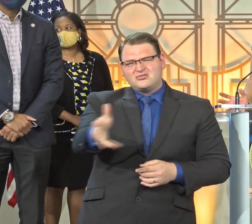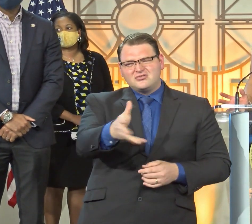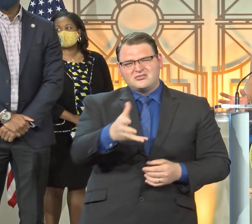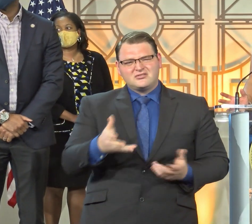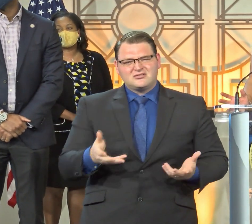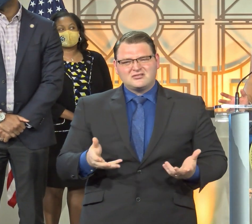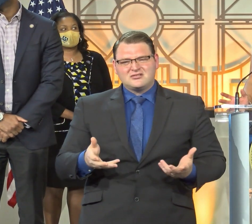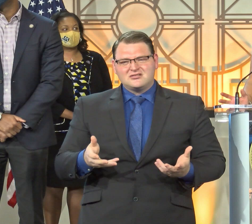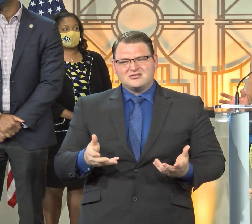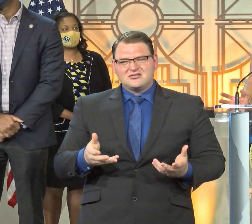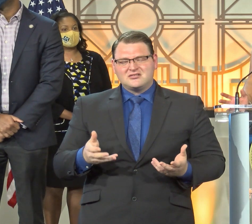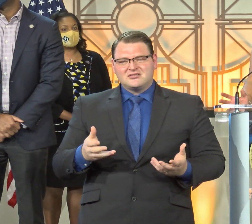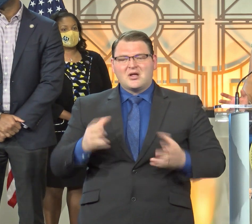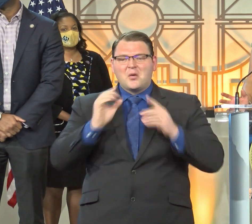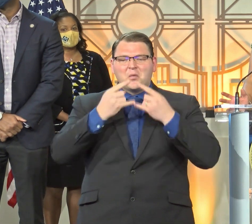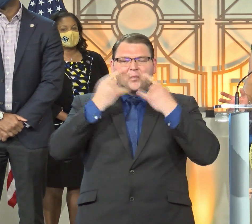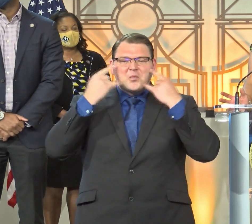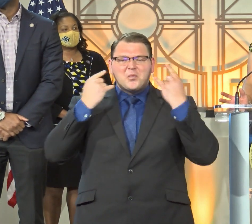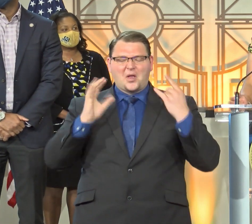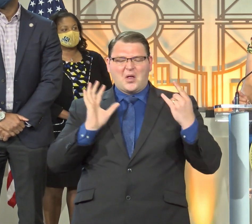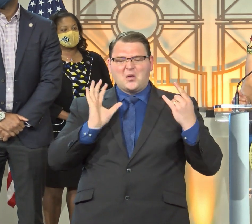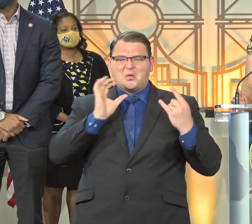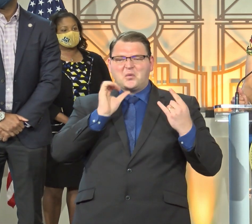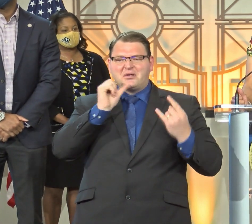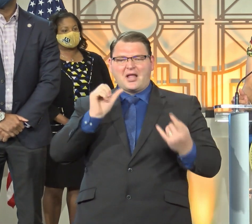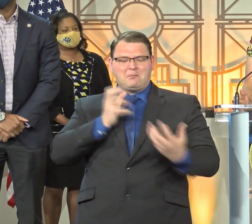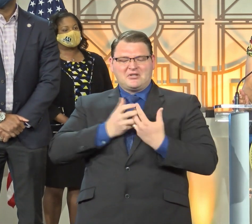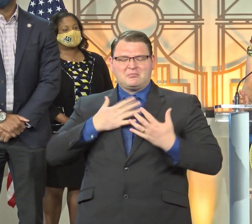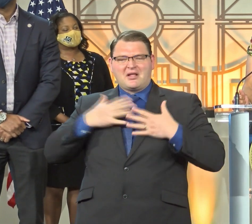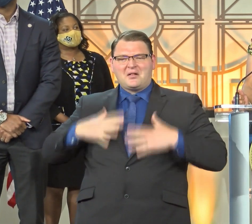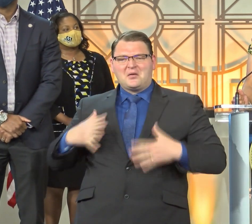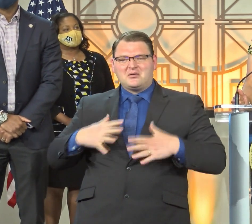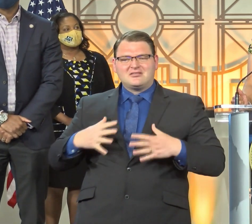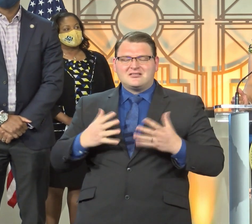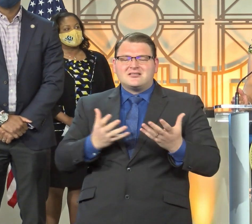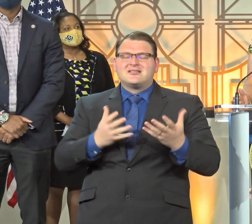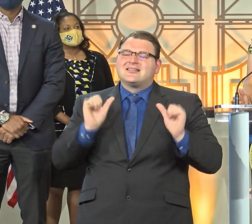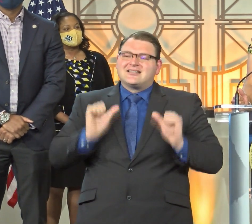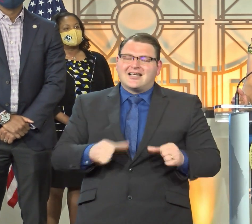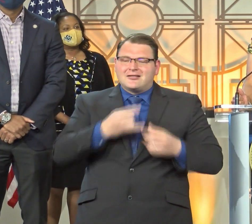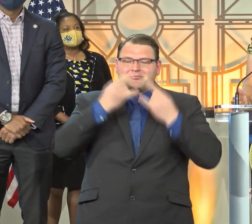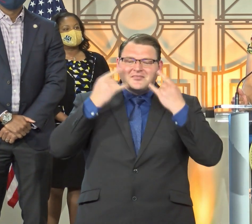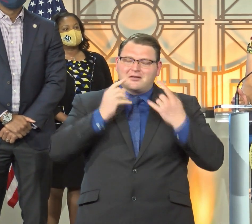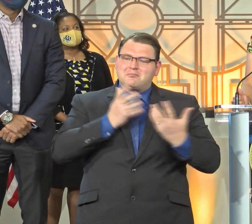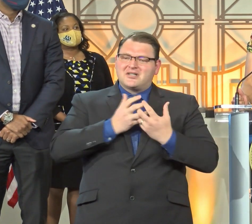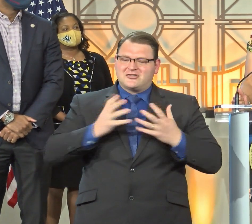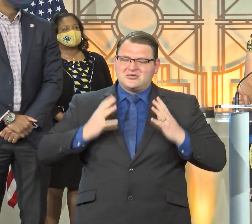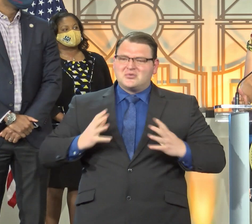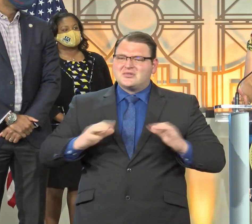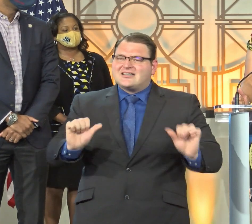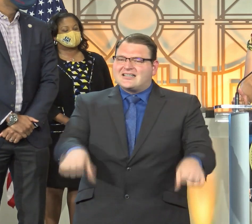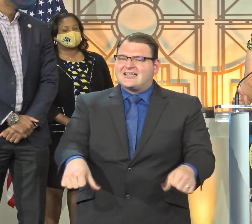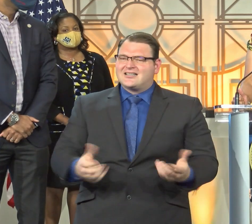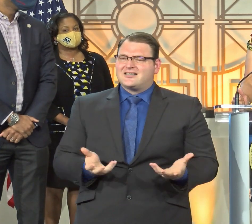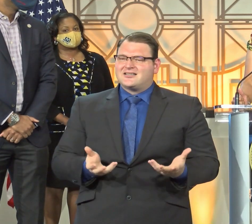match your outfits. But the bottom line is you need to mask up.